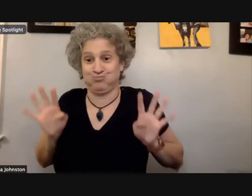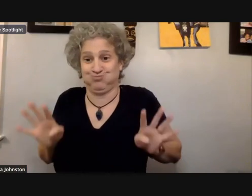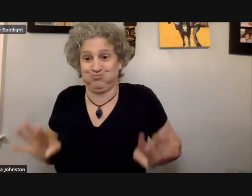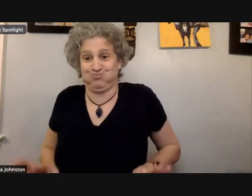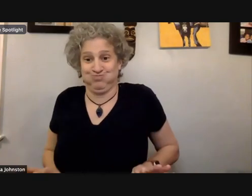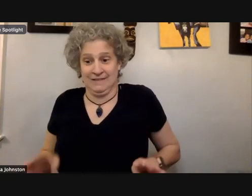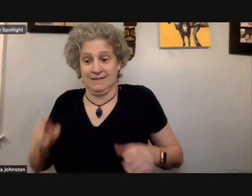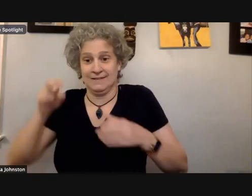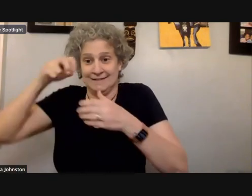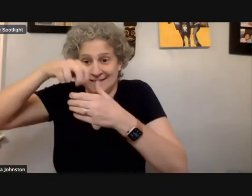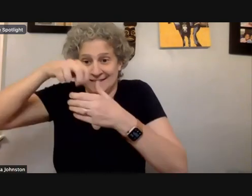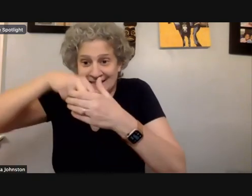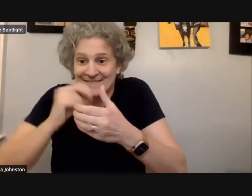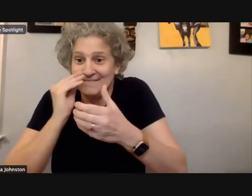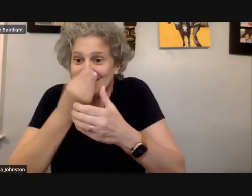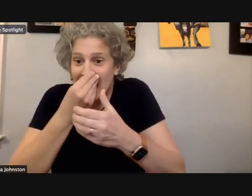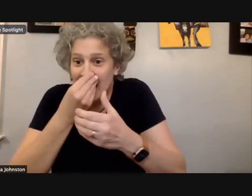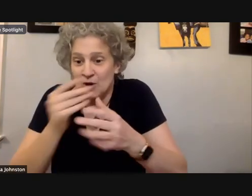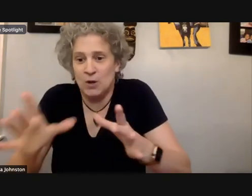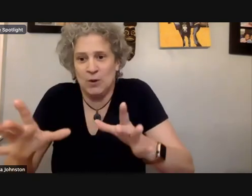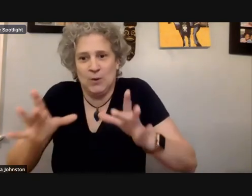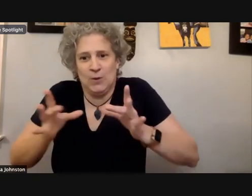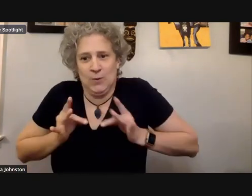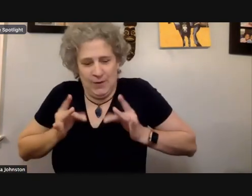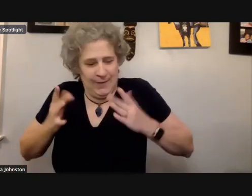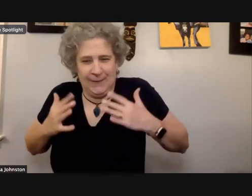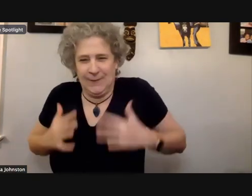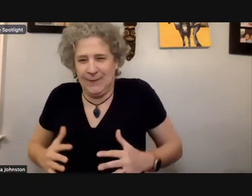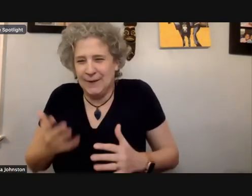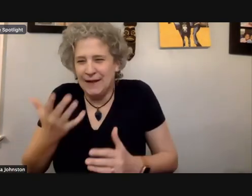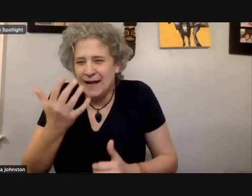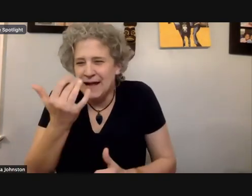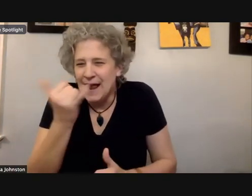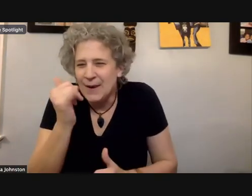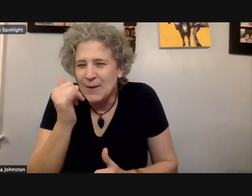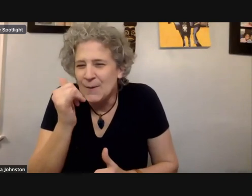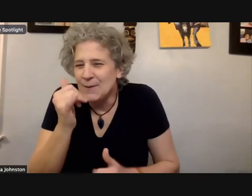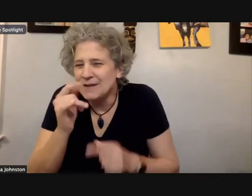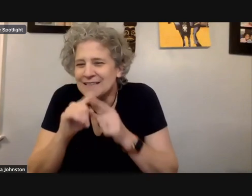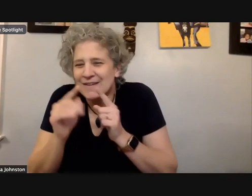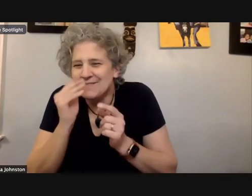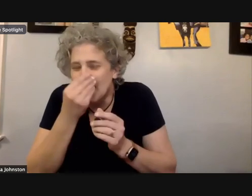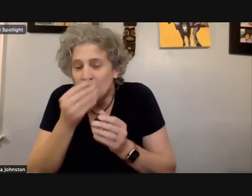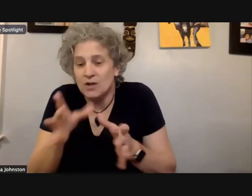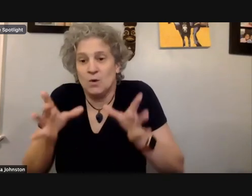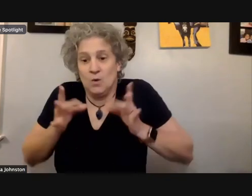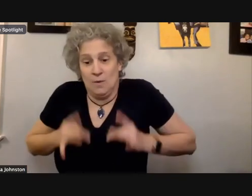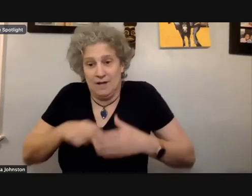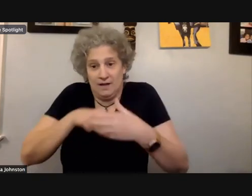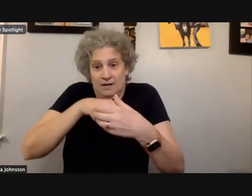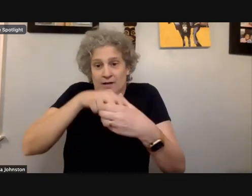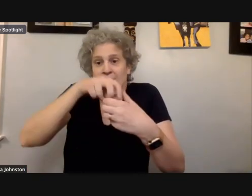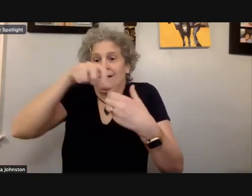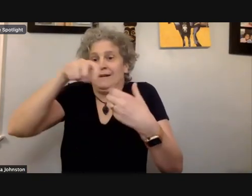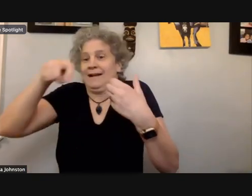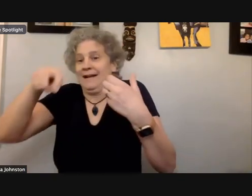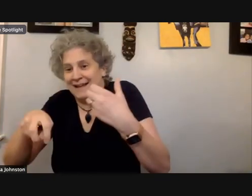air. You'll see bees coated with it, maybe to give somebody a visual when they go down into flowers, it sticks to their bodies.